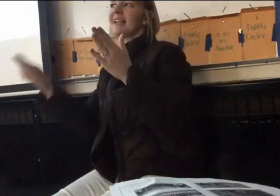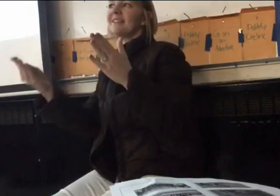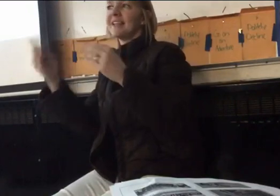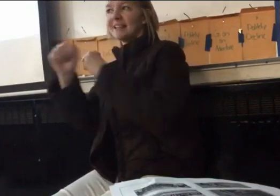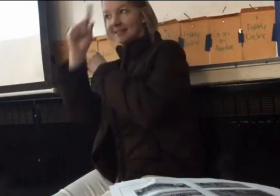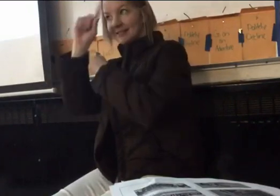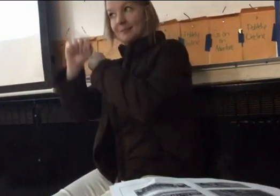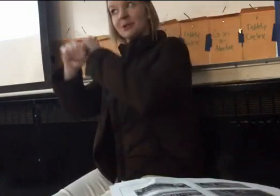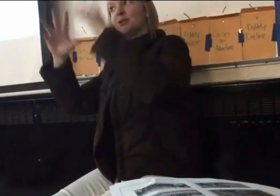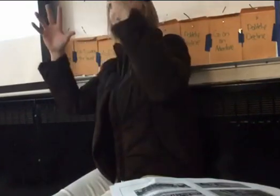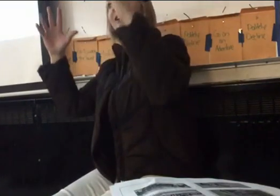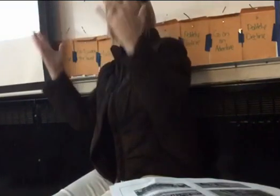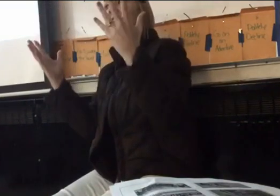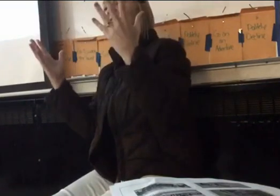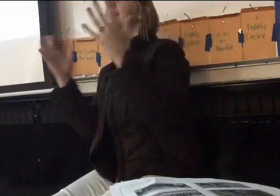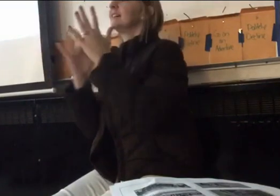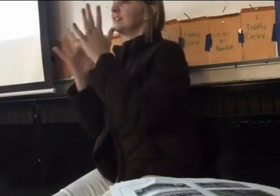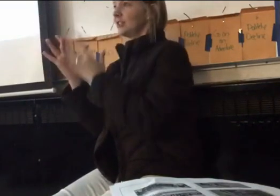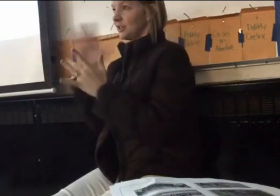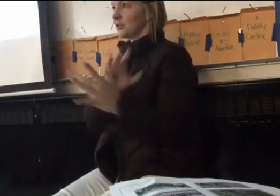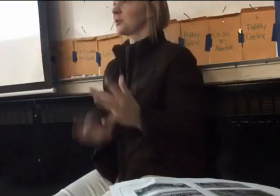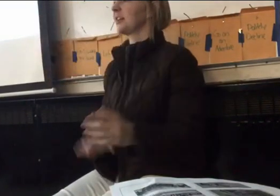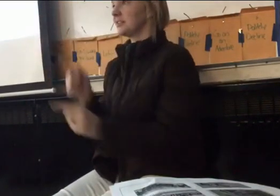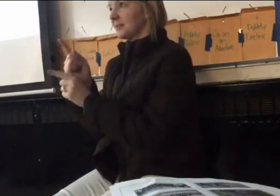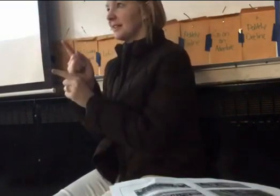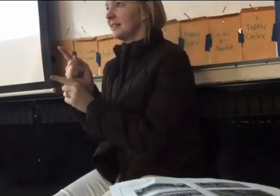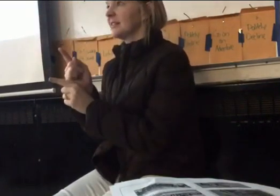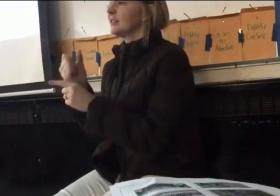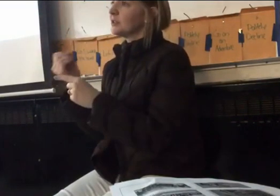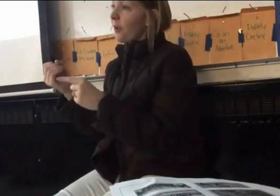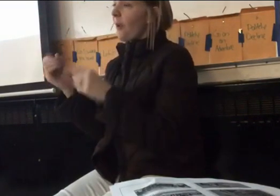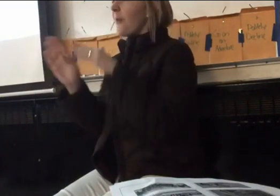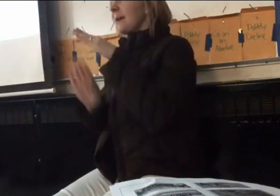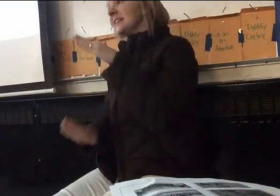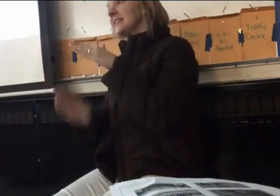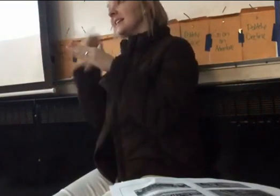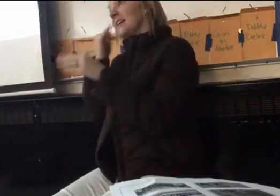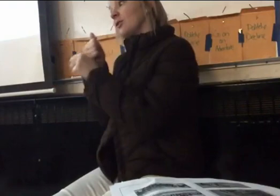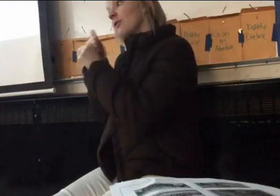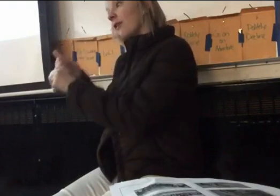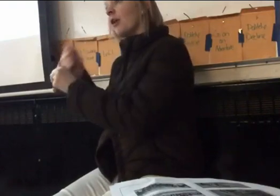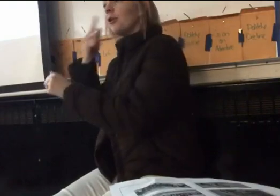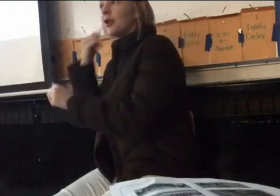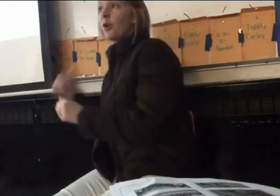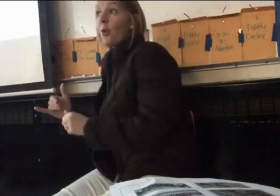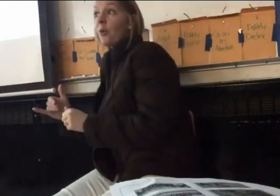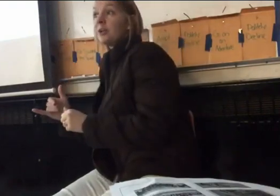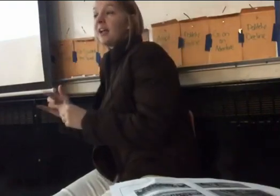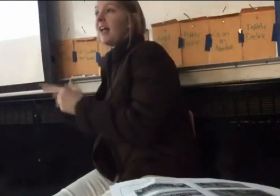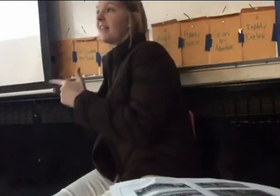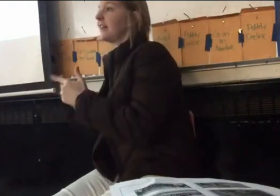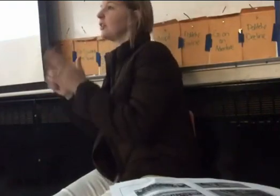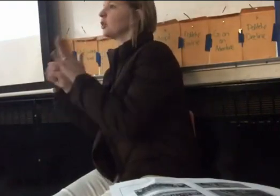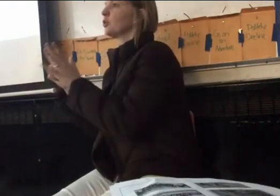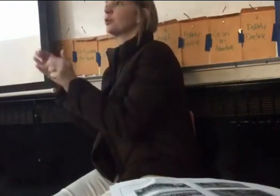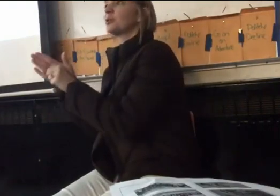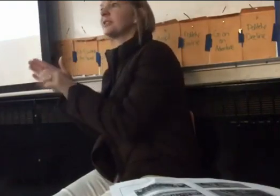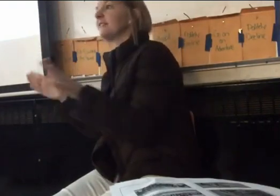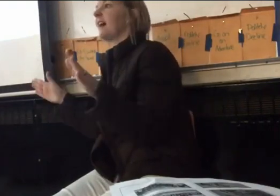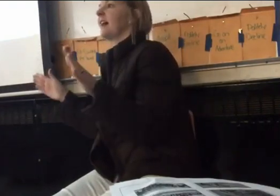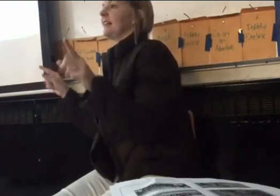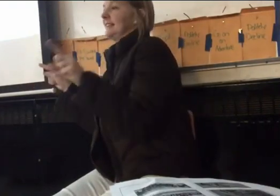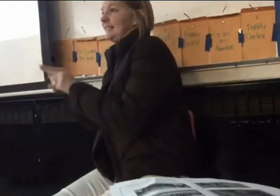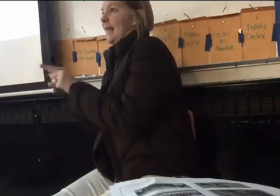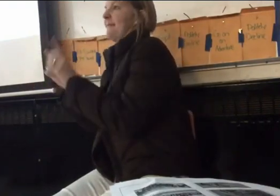of? Jesus Christ, right? So basically, if you go with the gold standard, you are crucifying, just like Jesus Christ, the